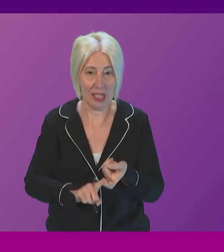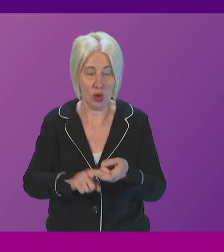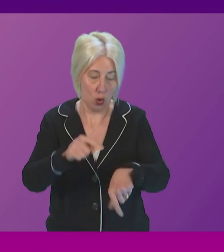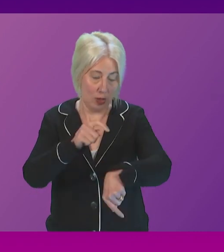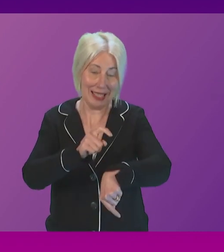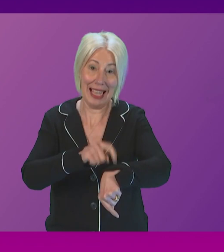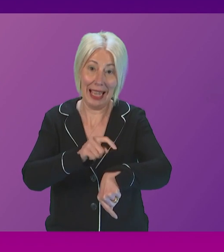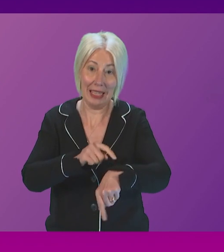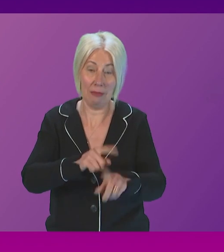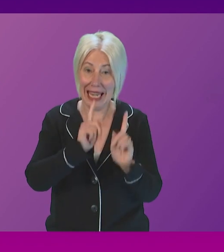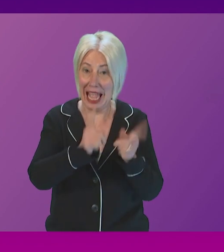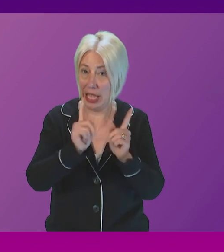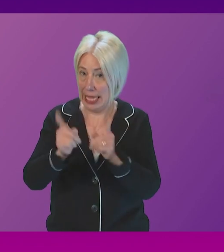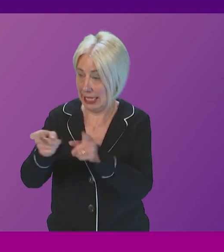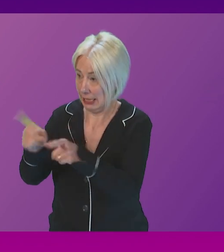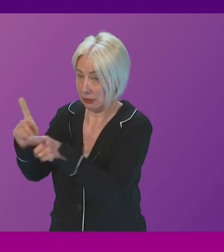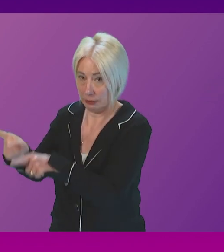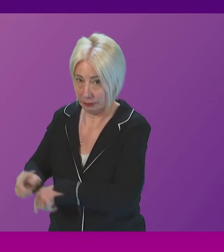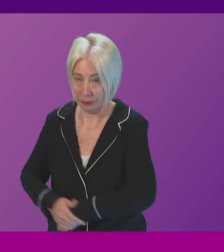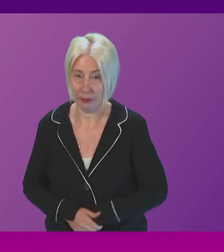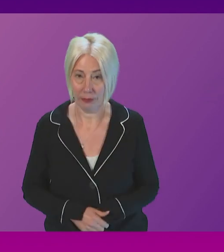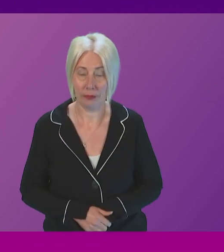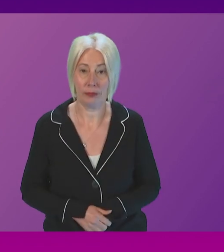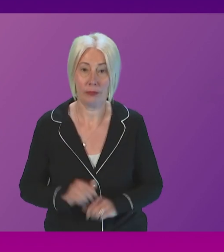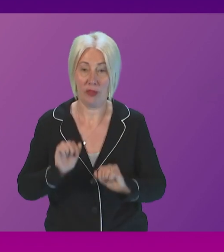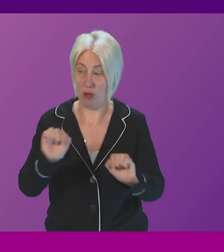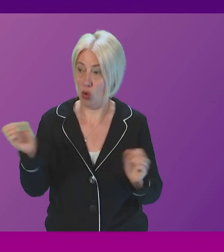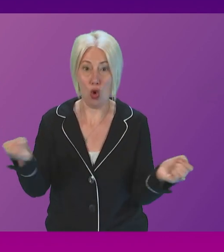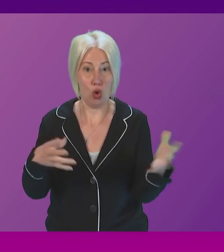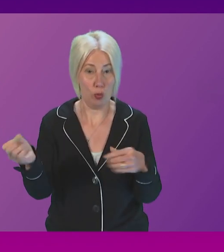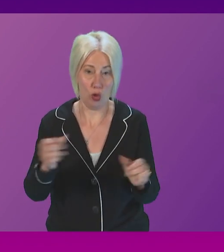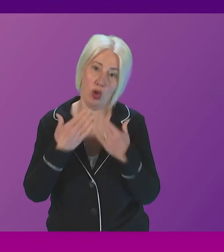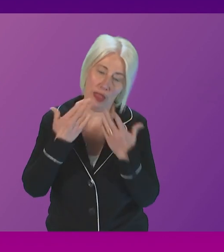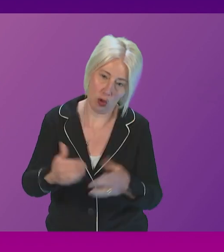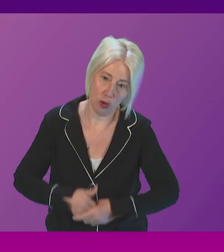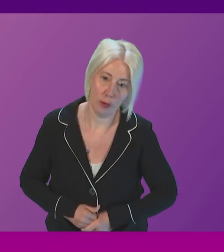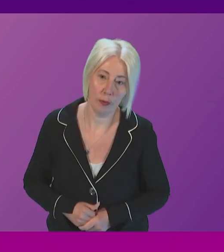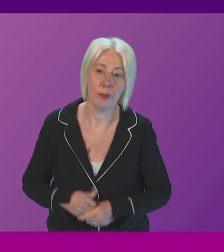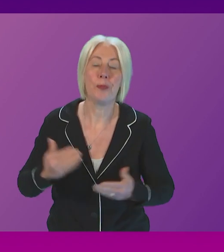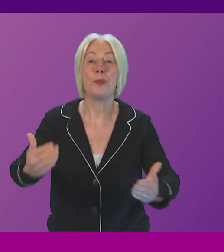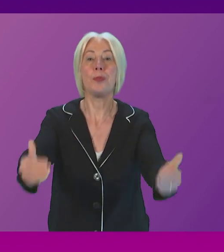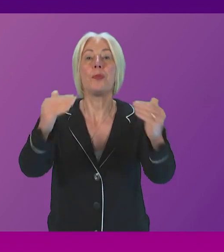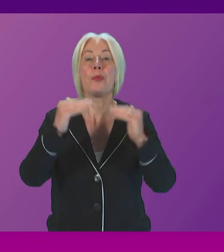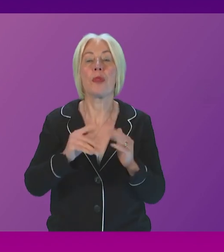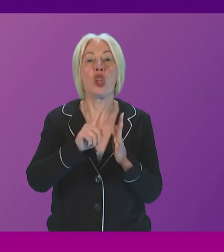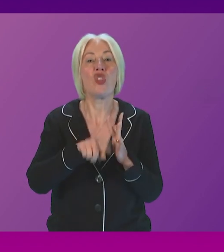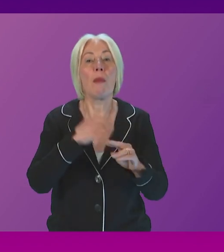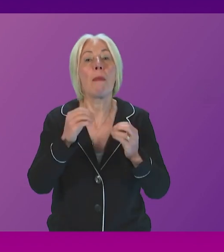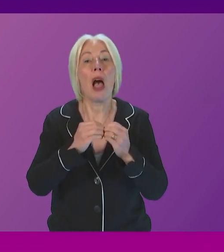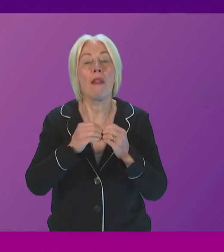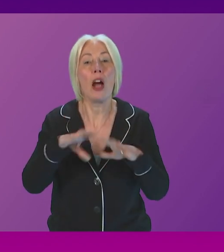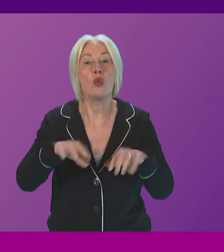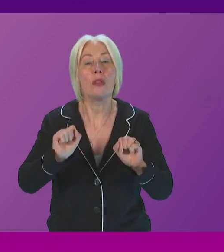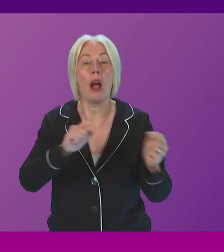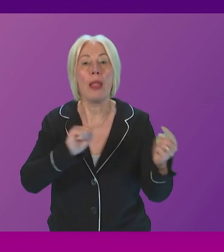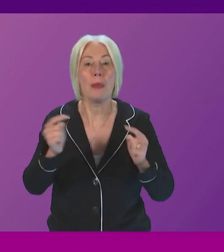allocation that they have been given in their contributions. Thank you very much indeed and with that I call on Jeremy Balfour to open the